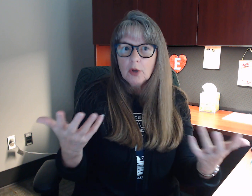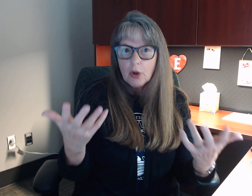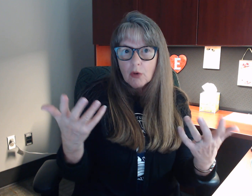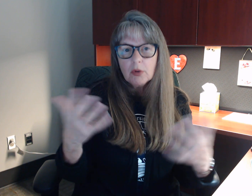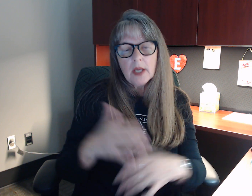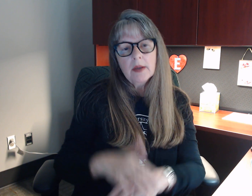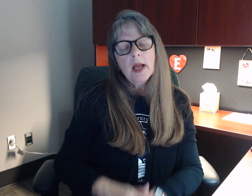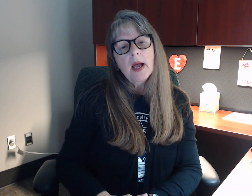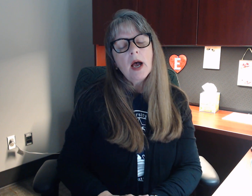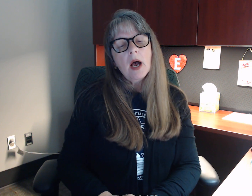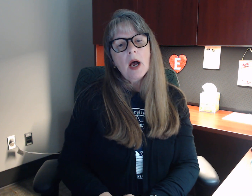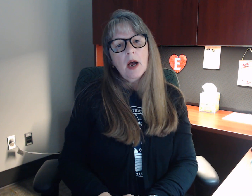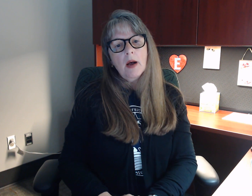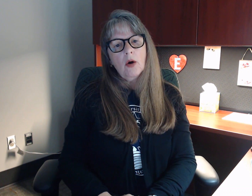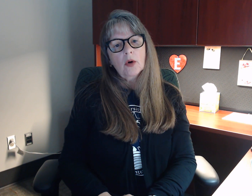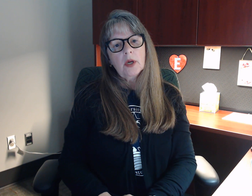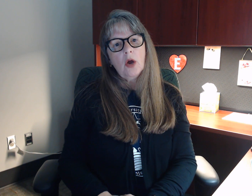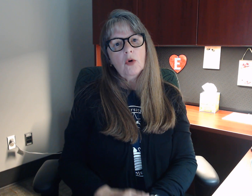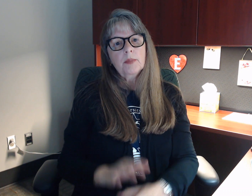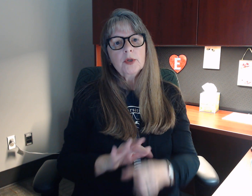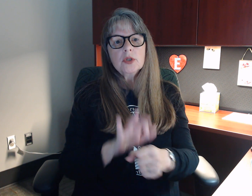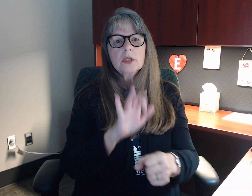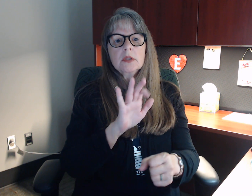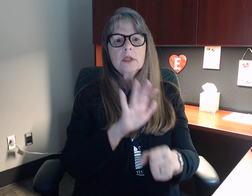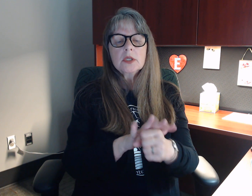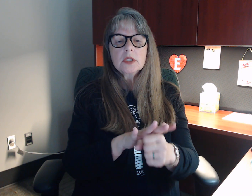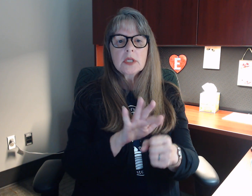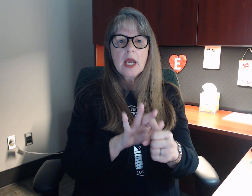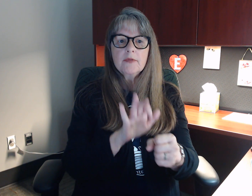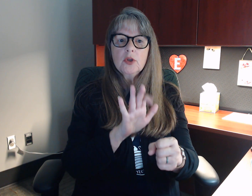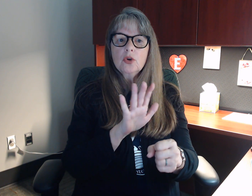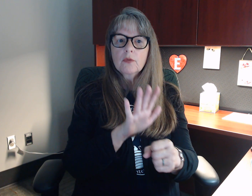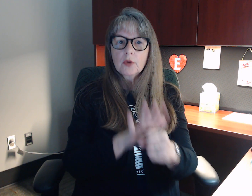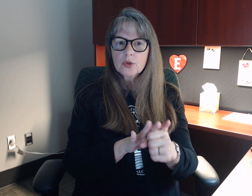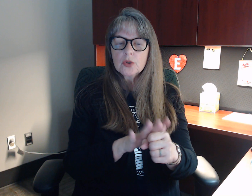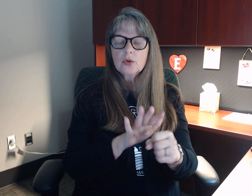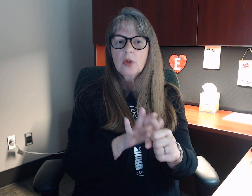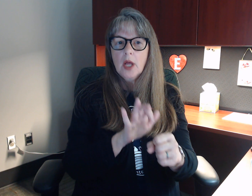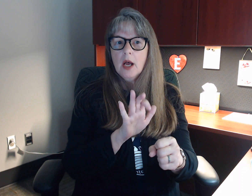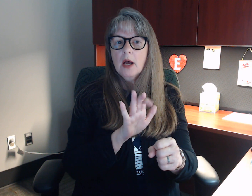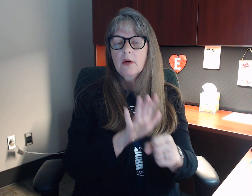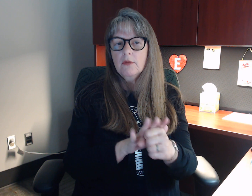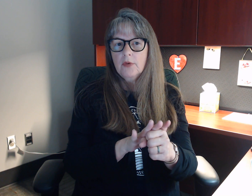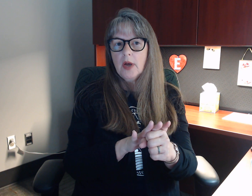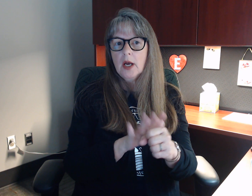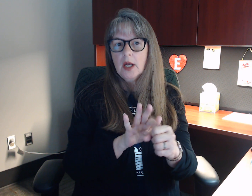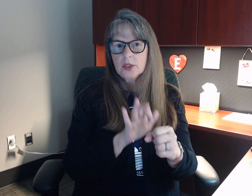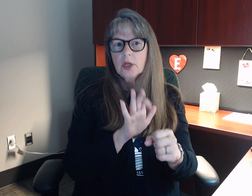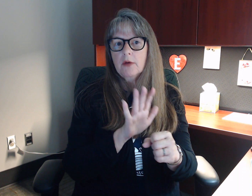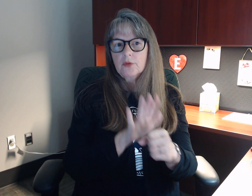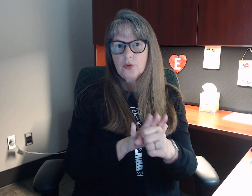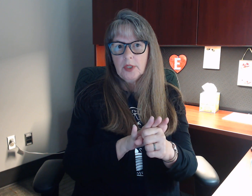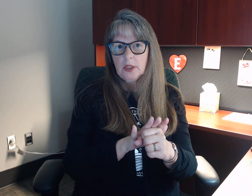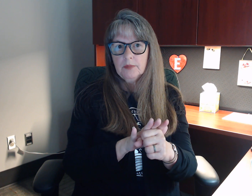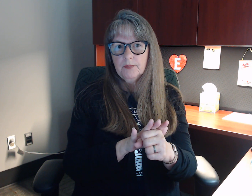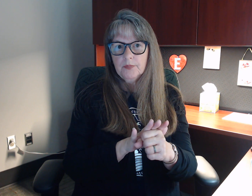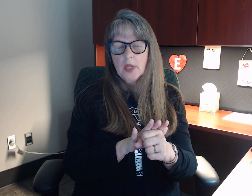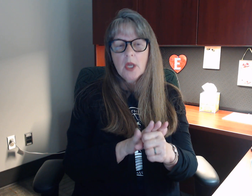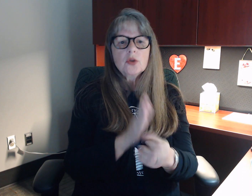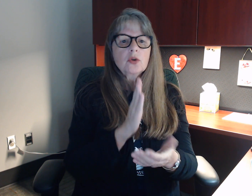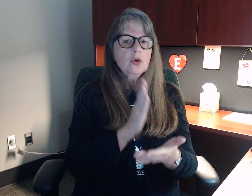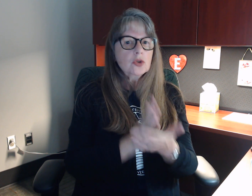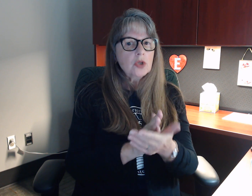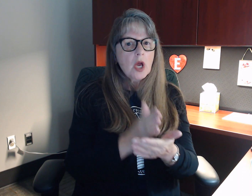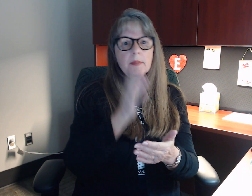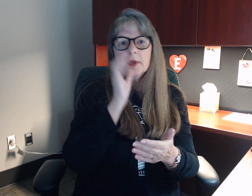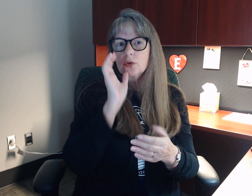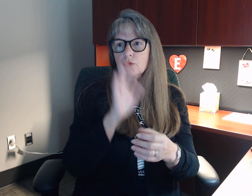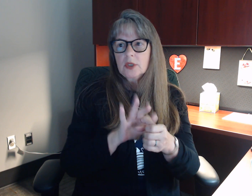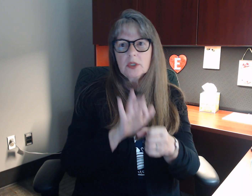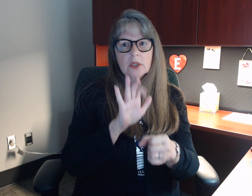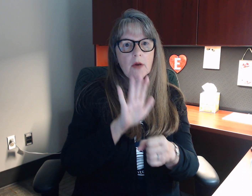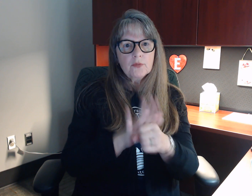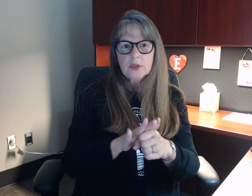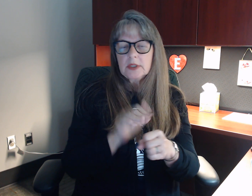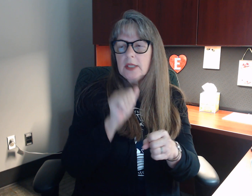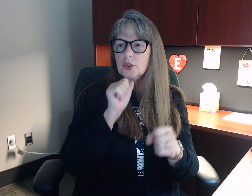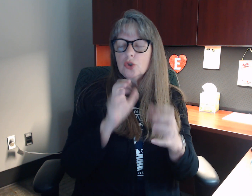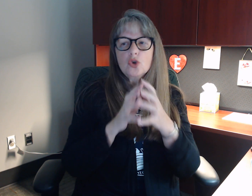Coca-Cola or Coke. But this is kind of a universal of a soft drink. So when you need to drink soft drinks, that's